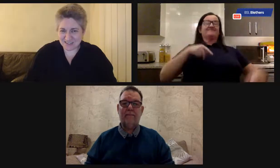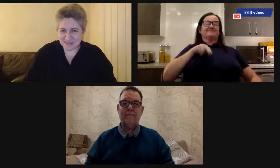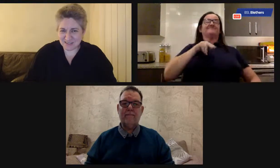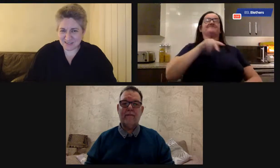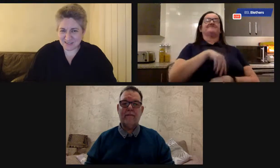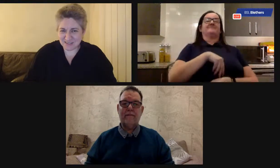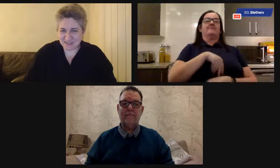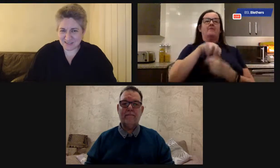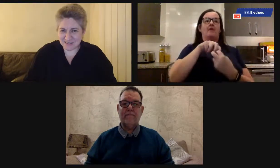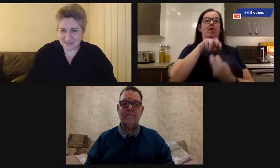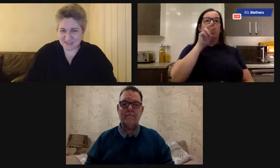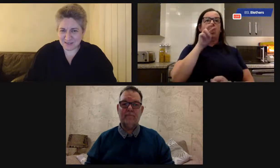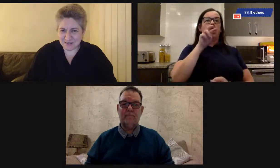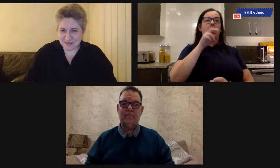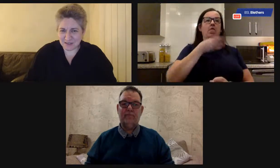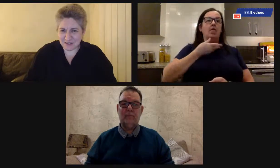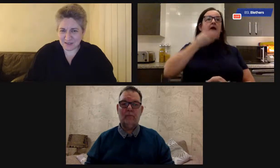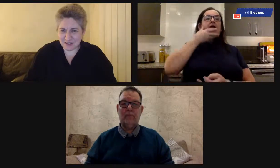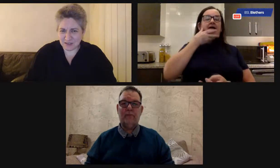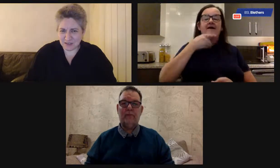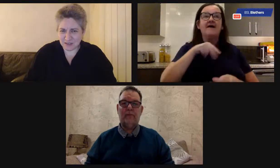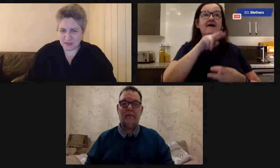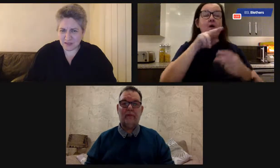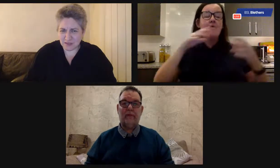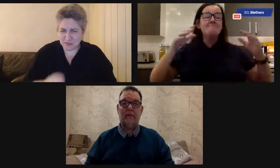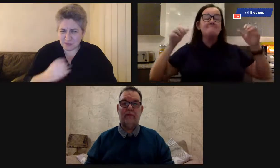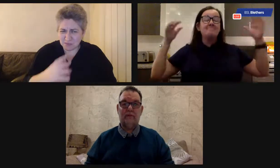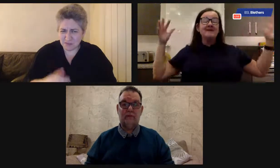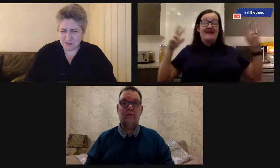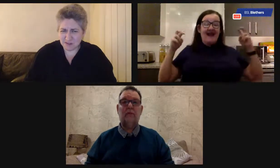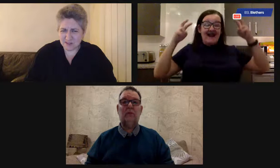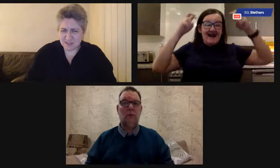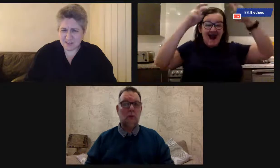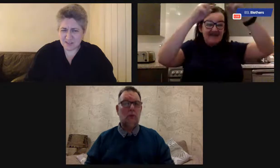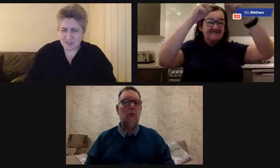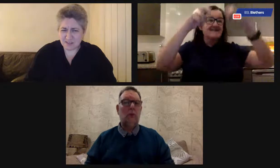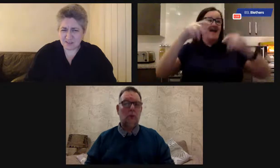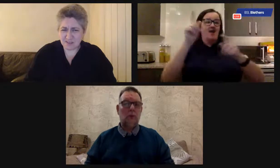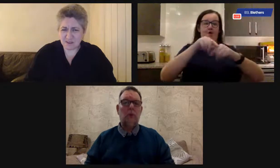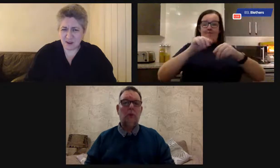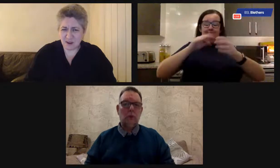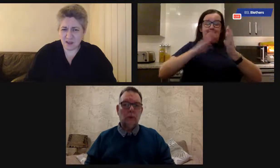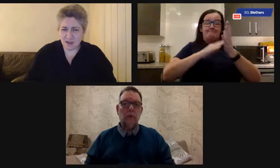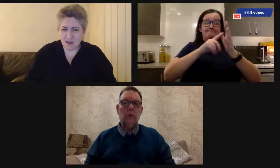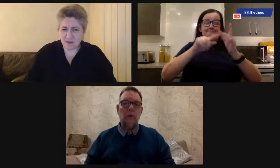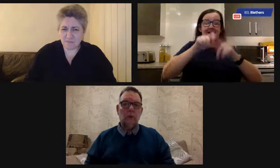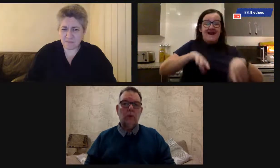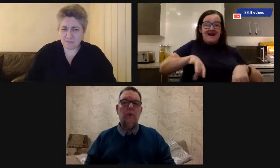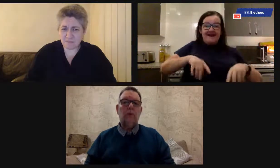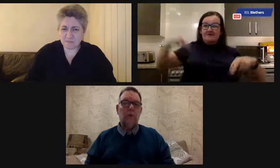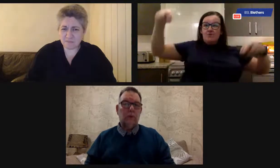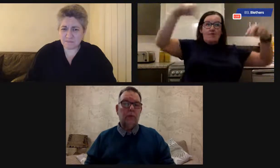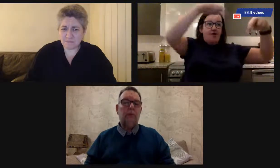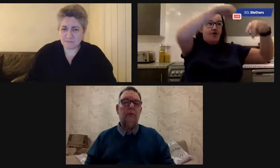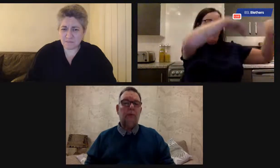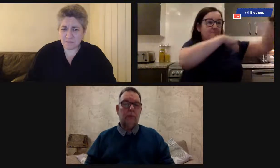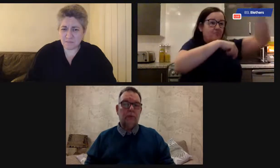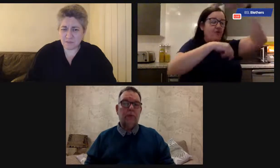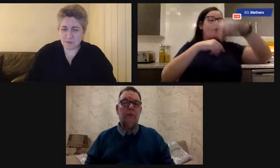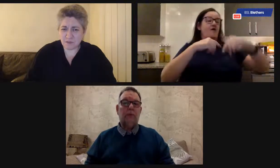felt like royalty. Oh, Avro, absolutely. I couldn't believe it. See, my jaw hit the floor when I seen the castle. It